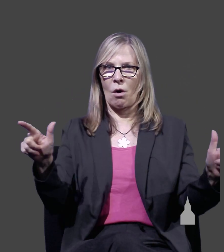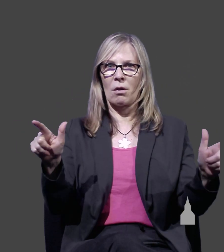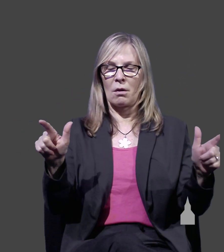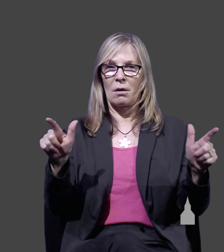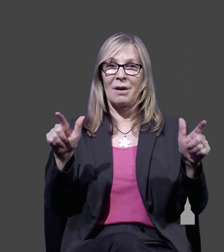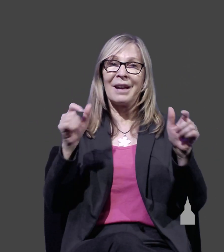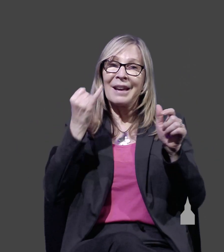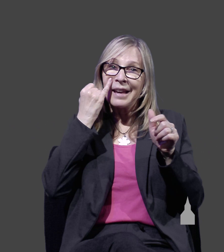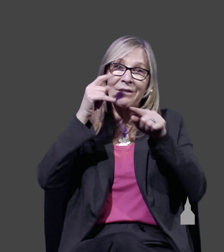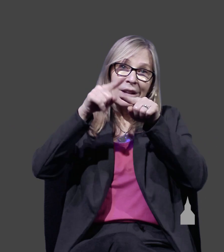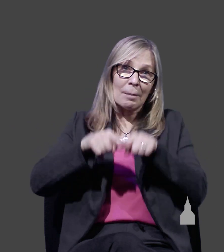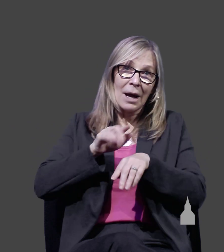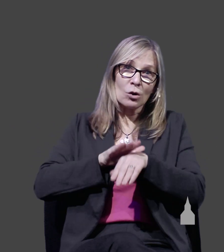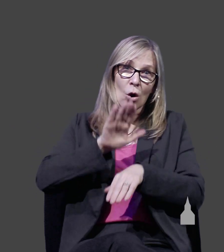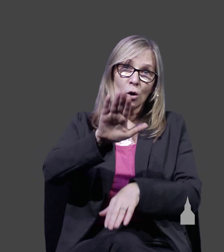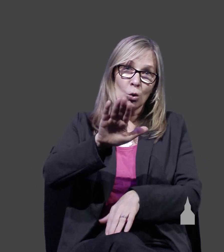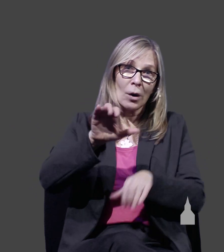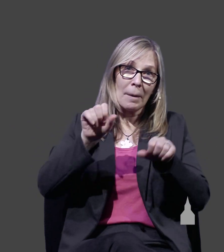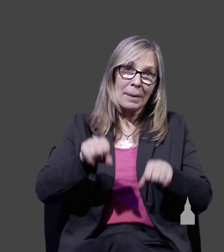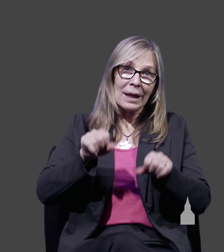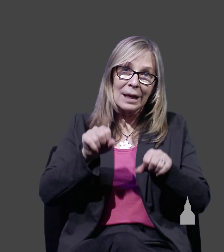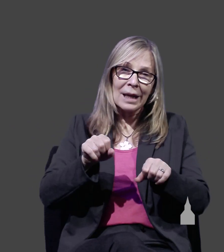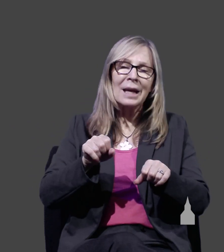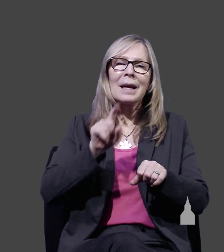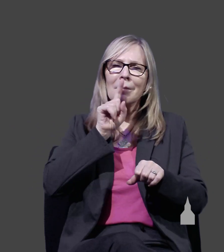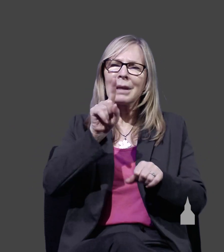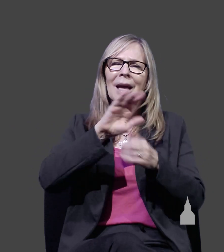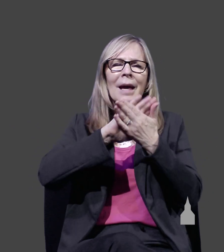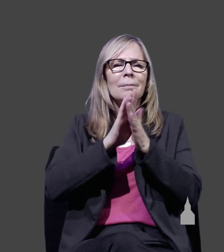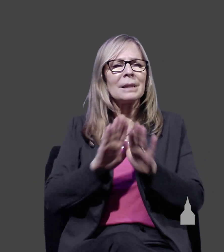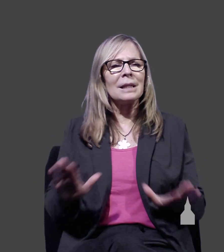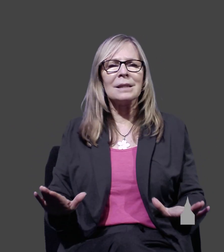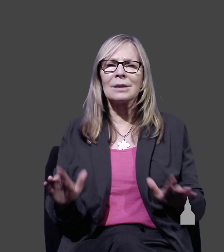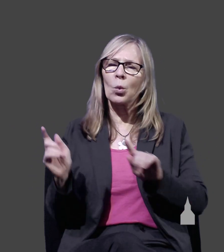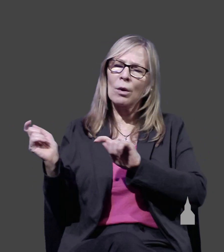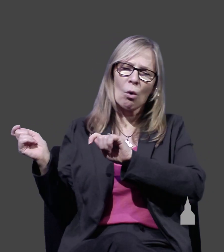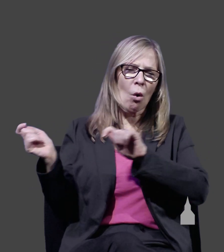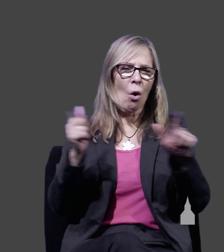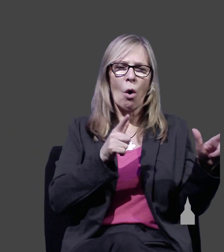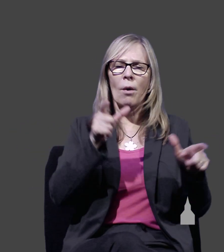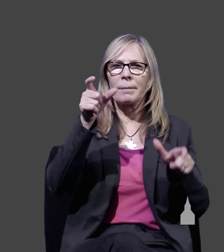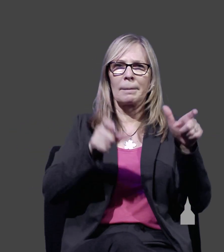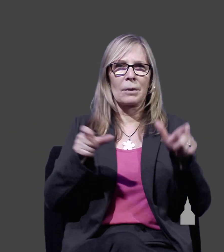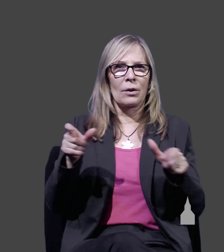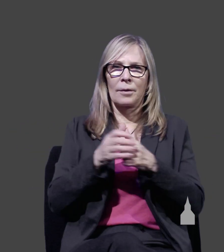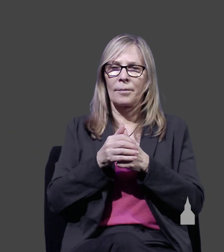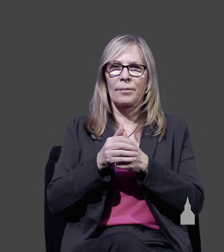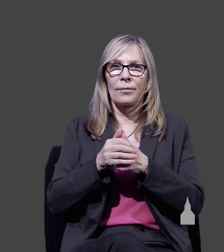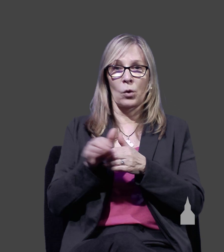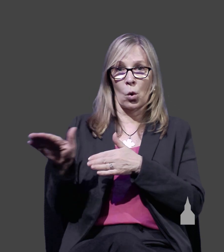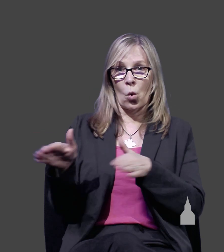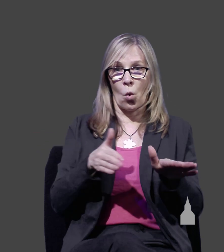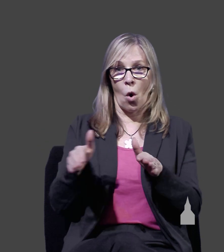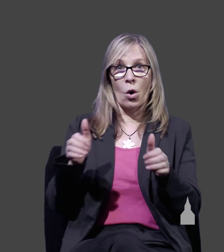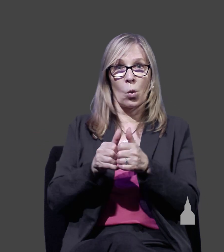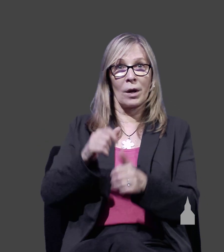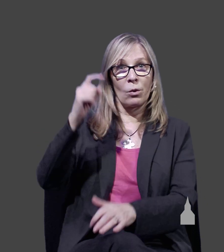so far as it depends on you, be at peace with all men. Walking in wisdom